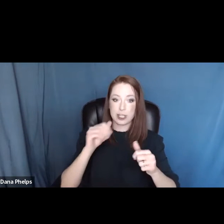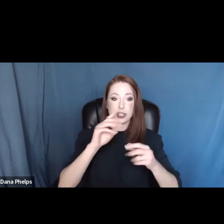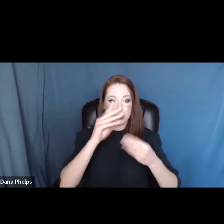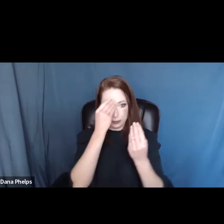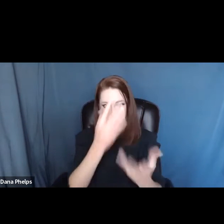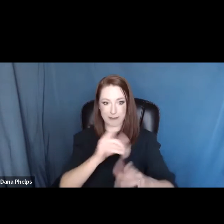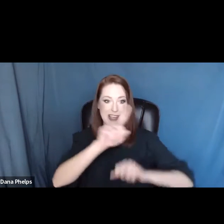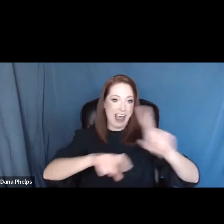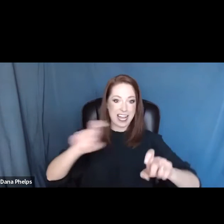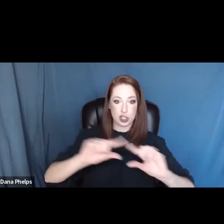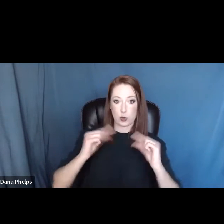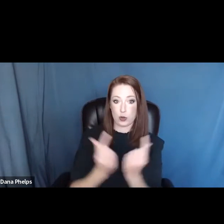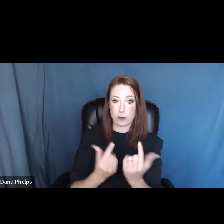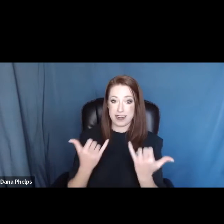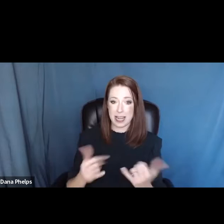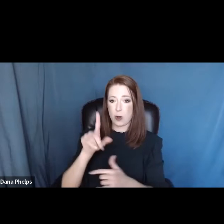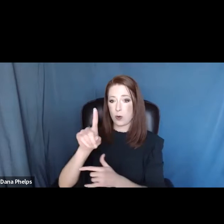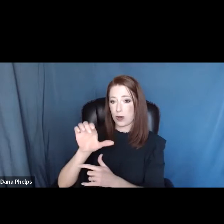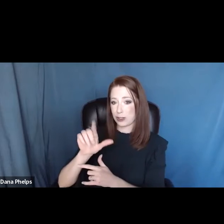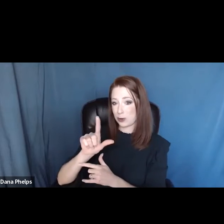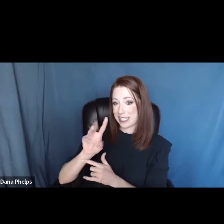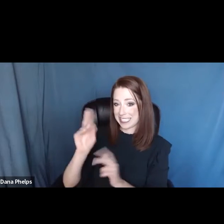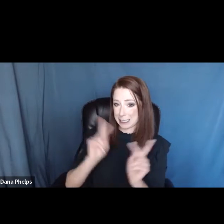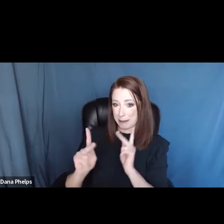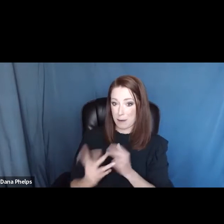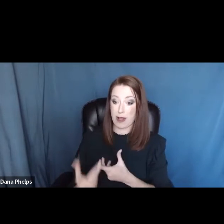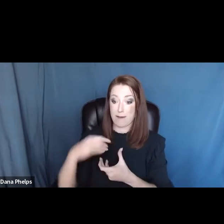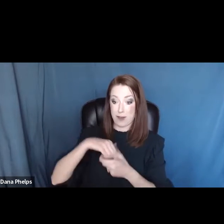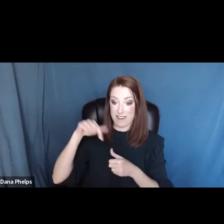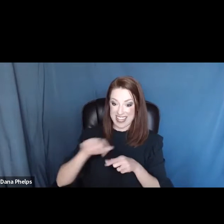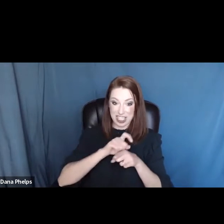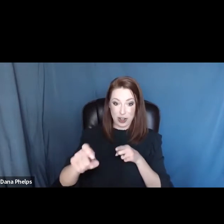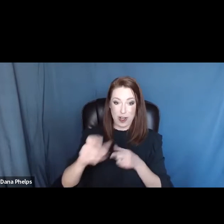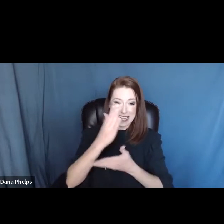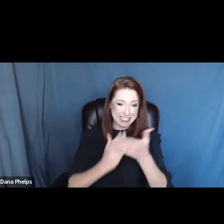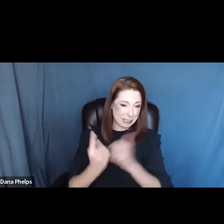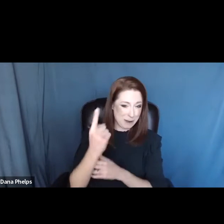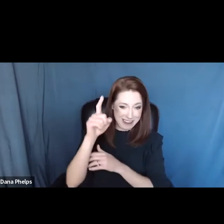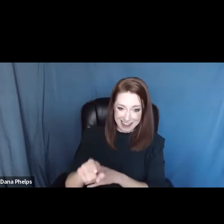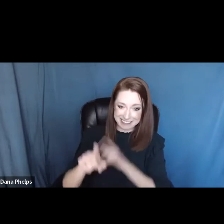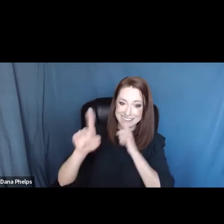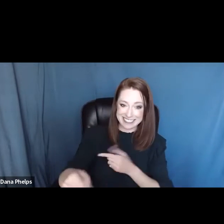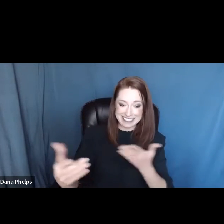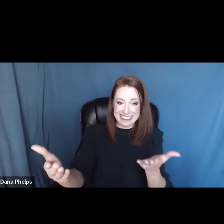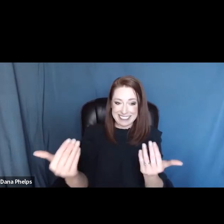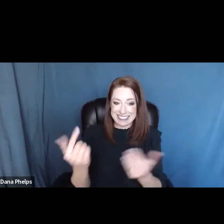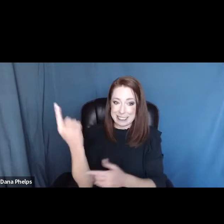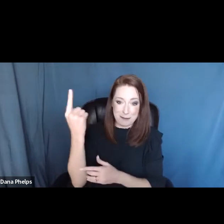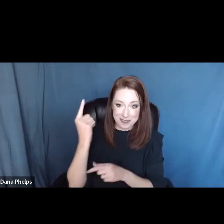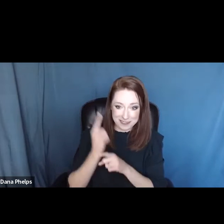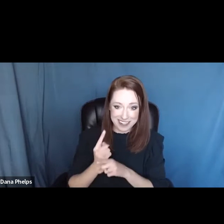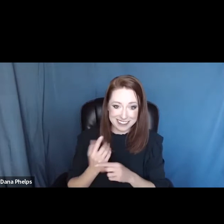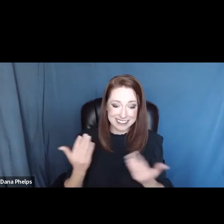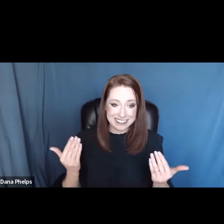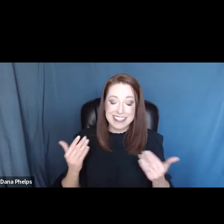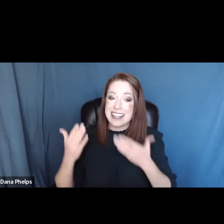So there's 126 people on this call. Someone's got to have something, right? So